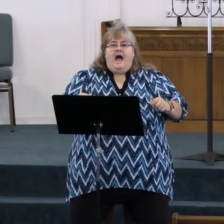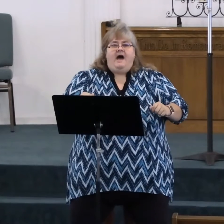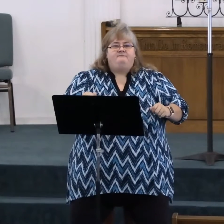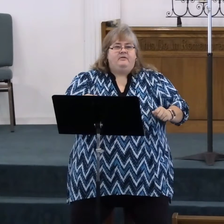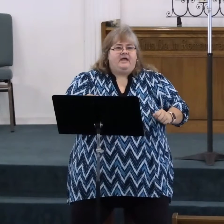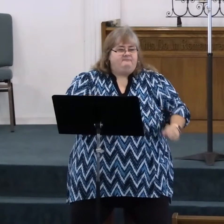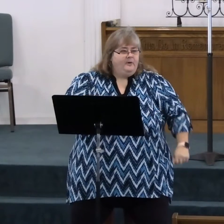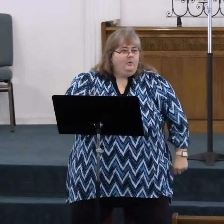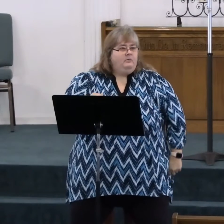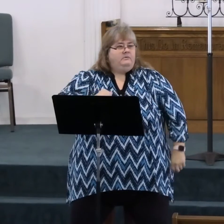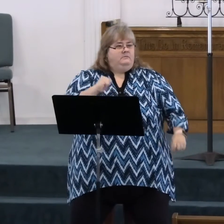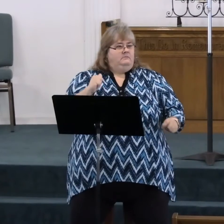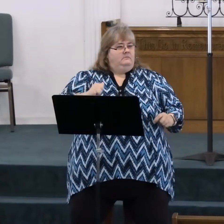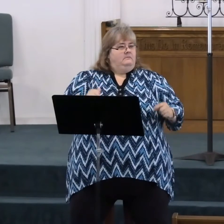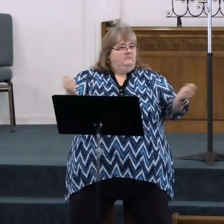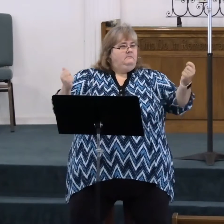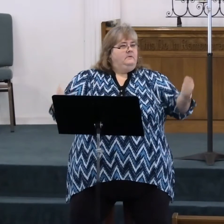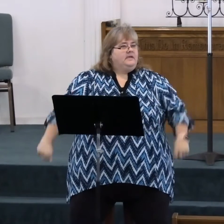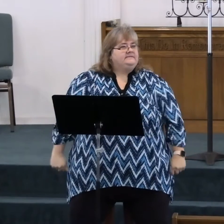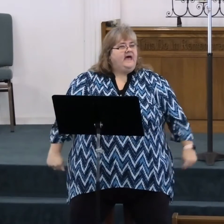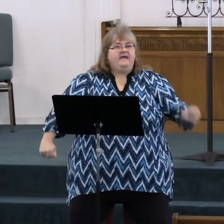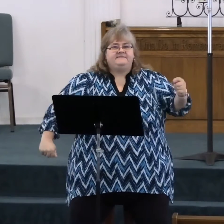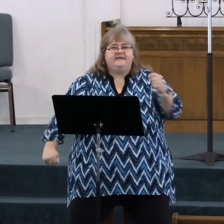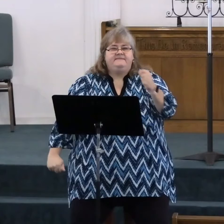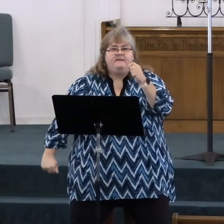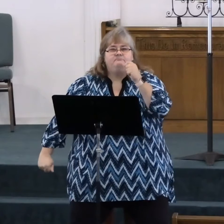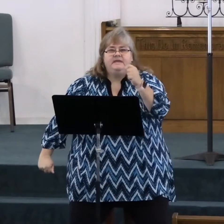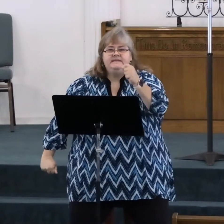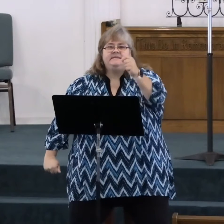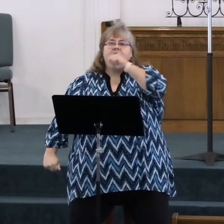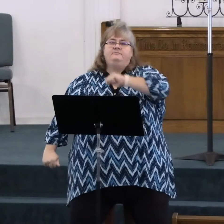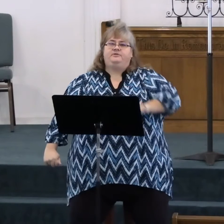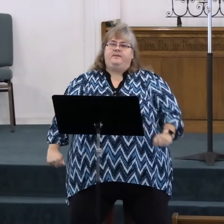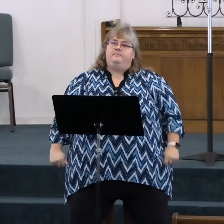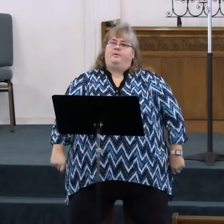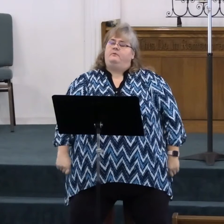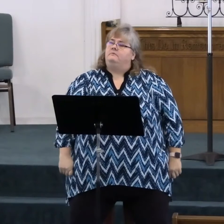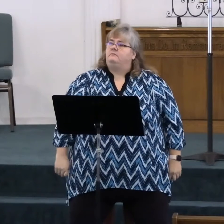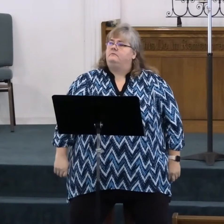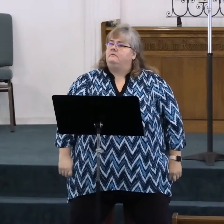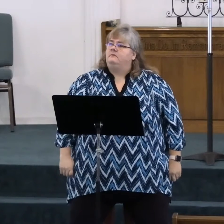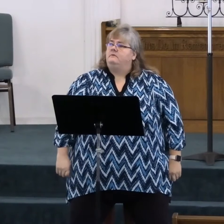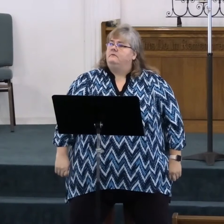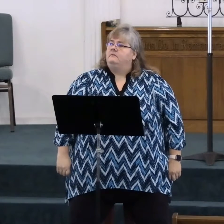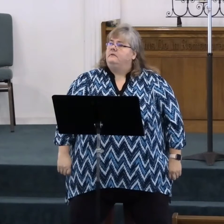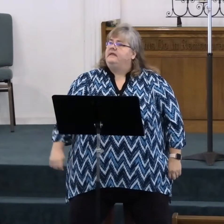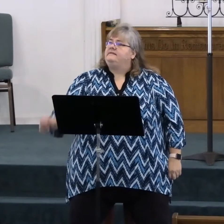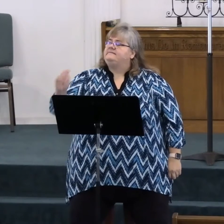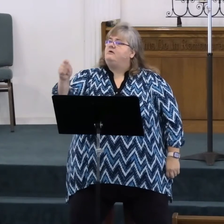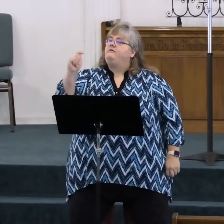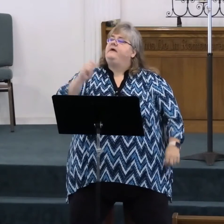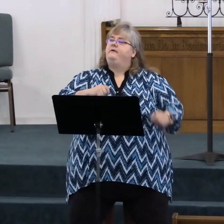I felt like a fool because I have said that many times to people, and it's not there.